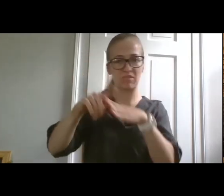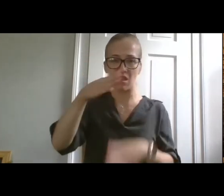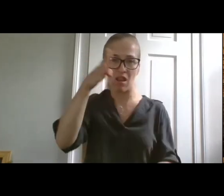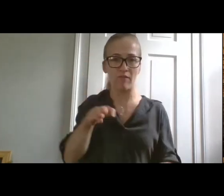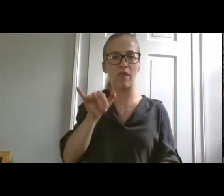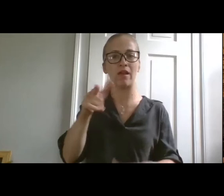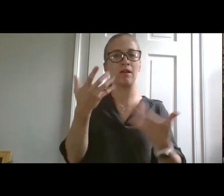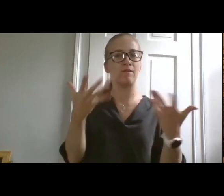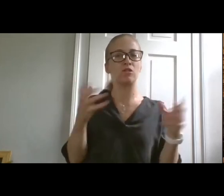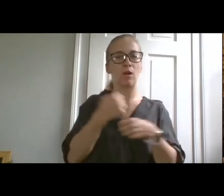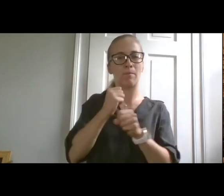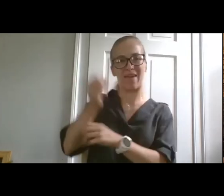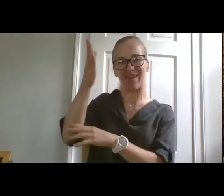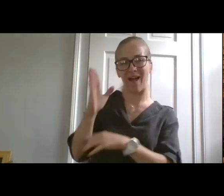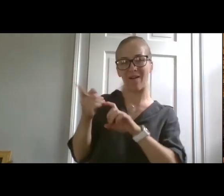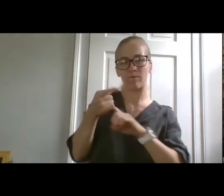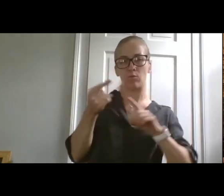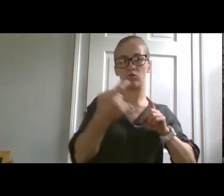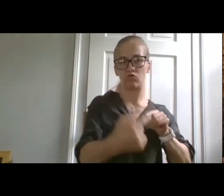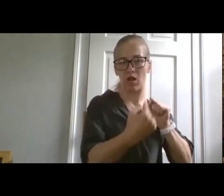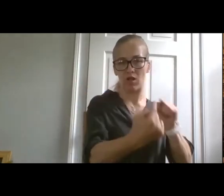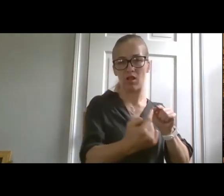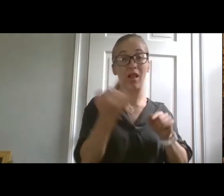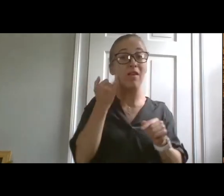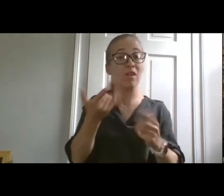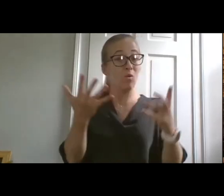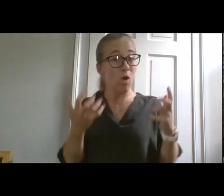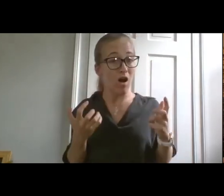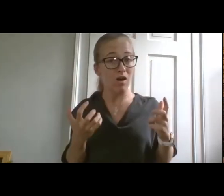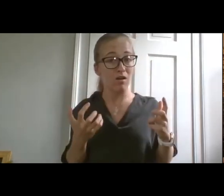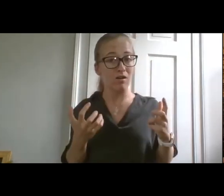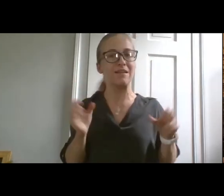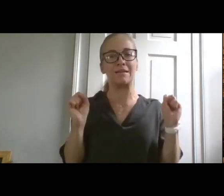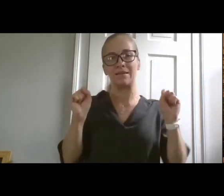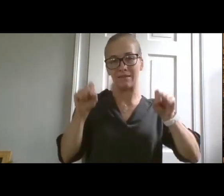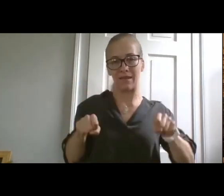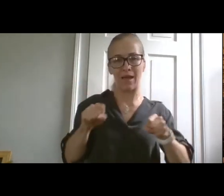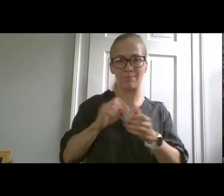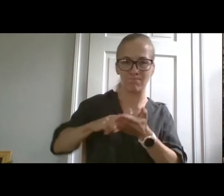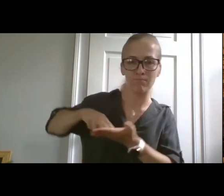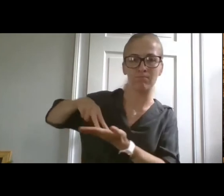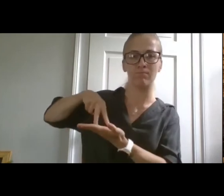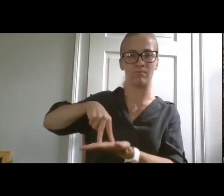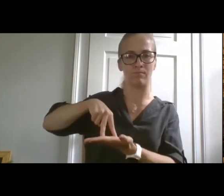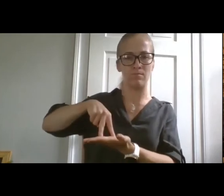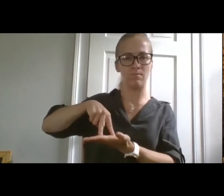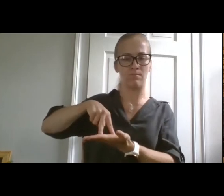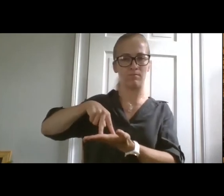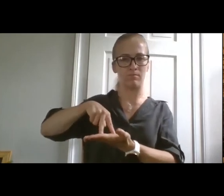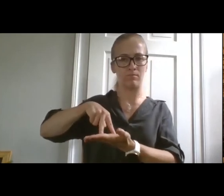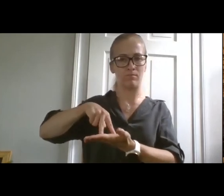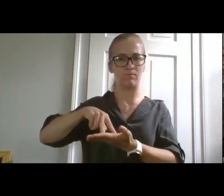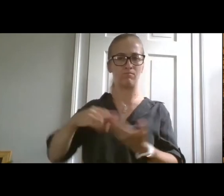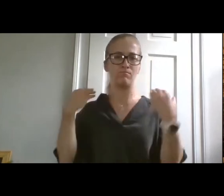made a god out of struggle. If he wanted to, he could get off his knees, put his arms around